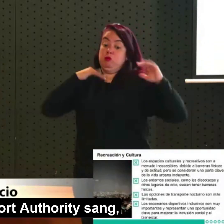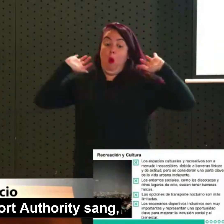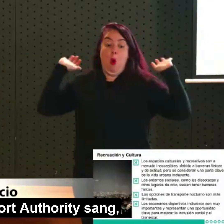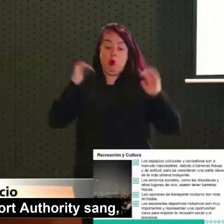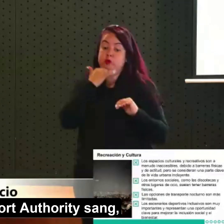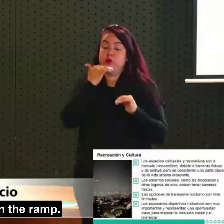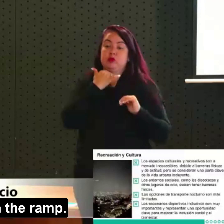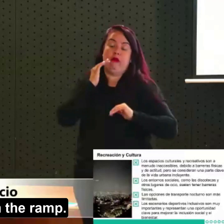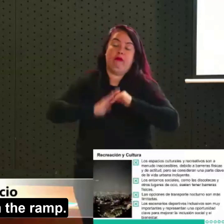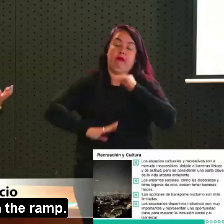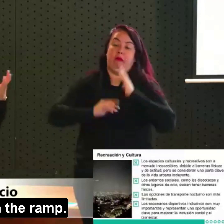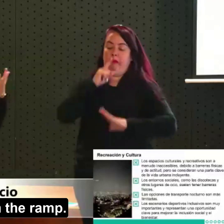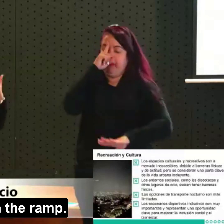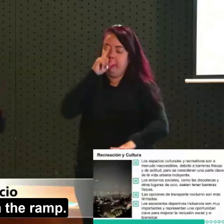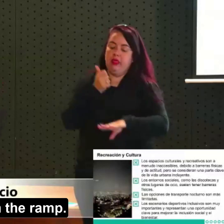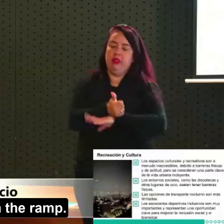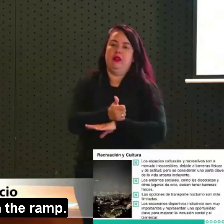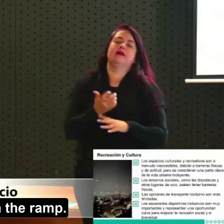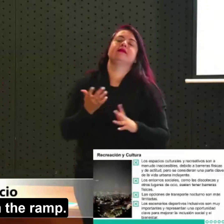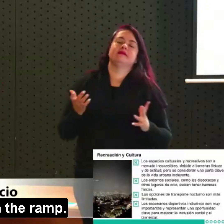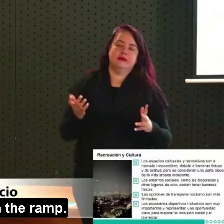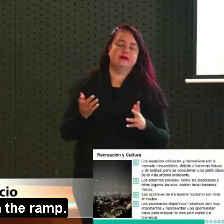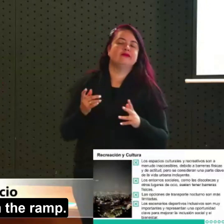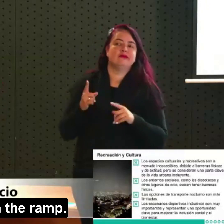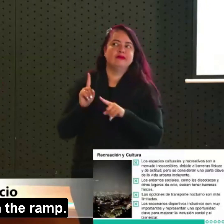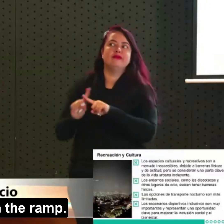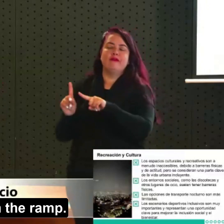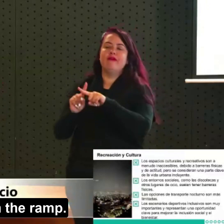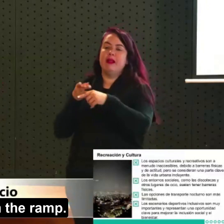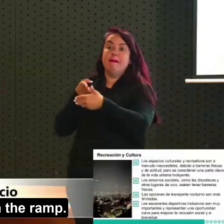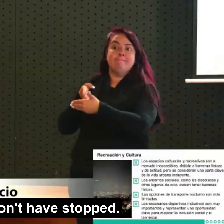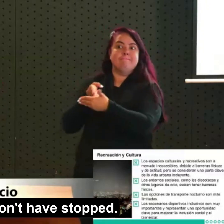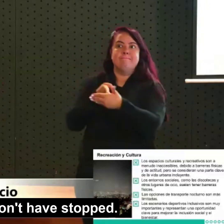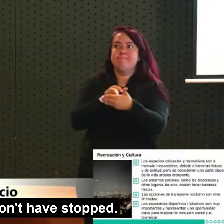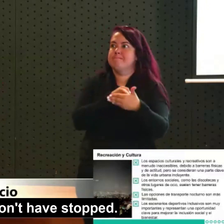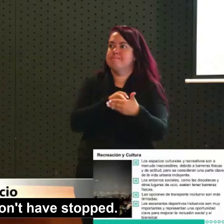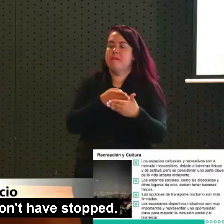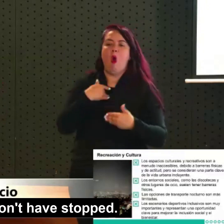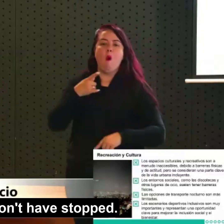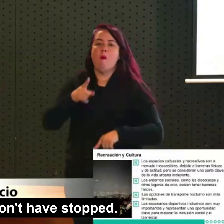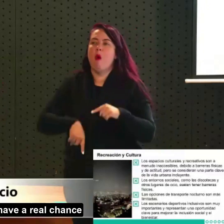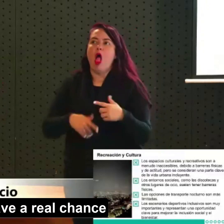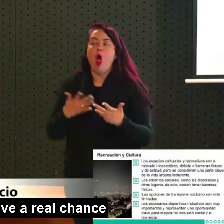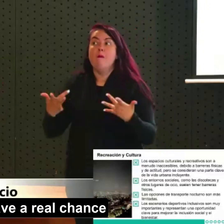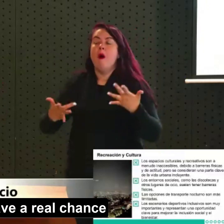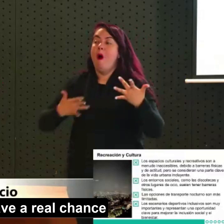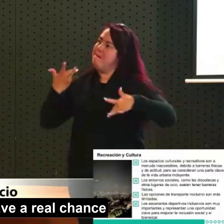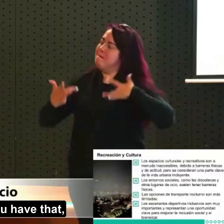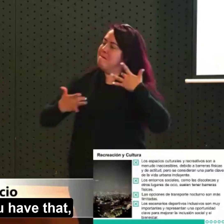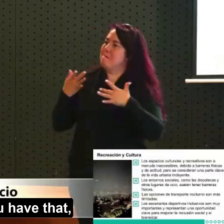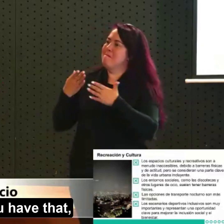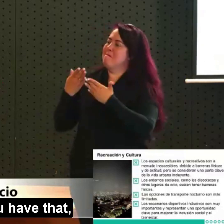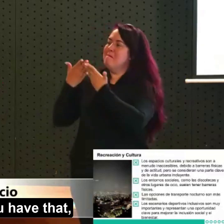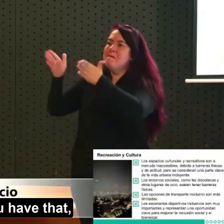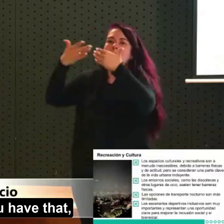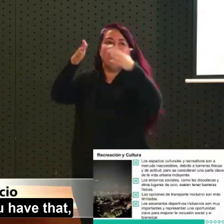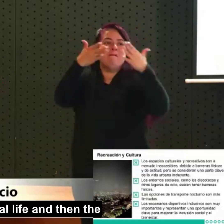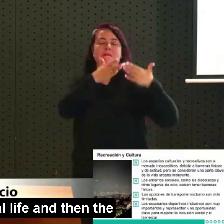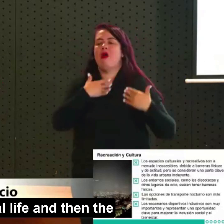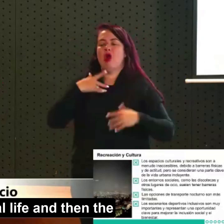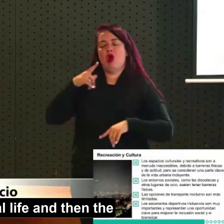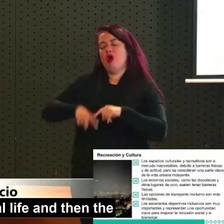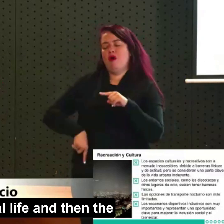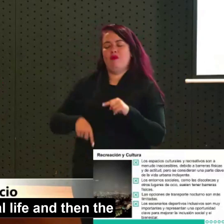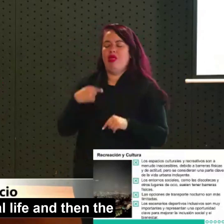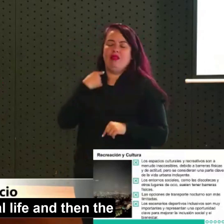transport authority saying, oh, I don't stop the bus because I don't know how to work the ramp, so I just don't stop if you have a wheelchair. And